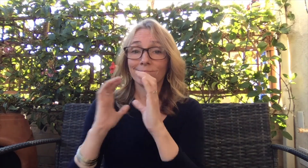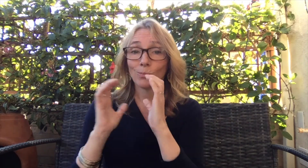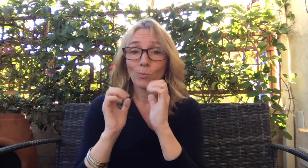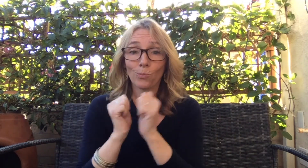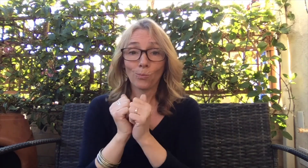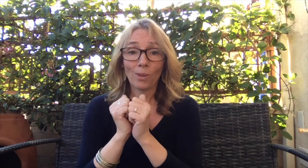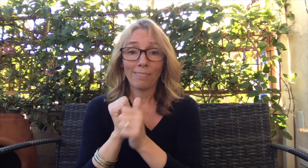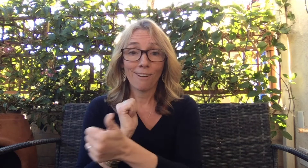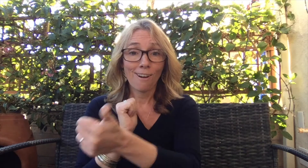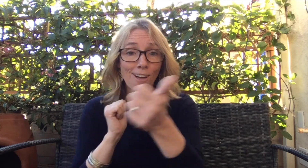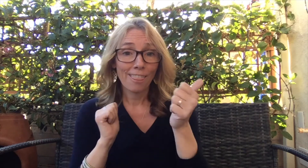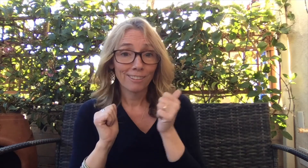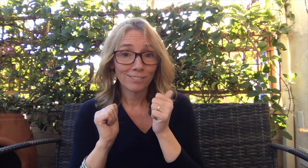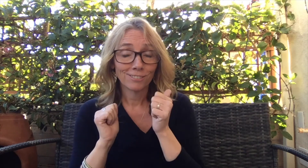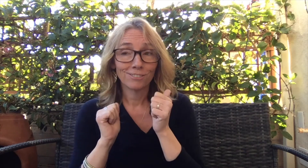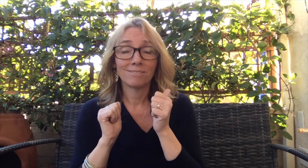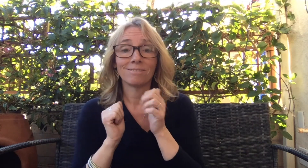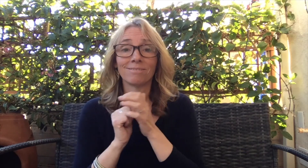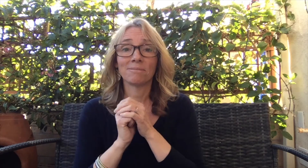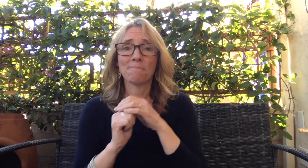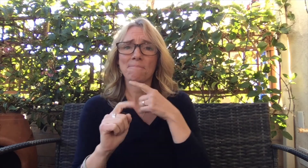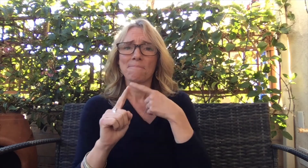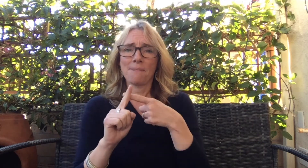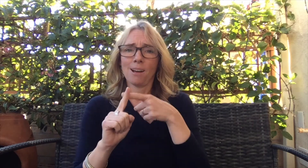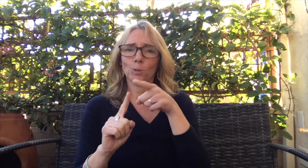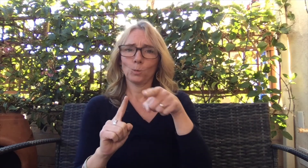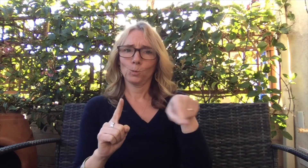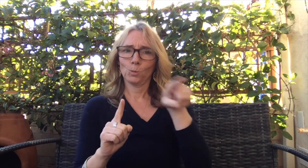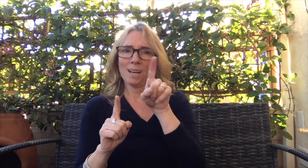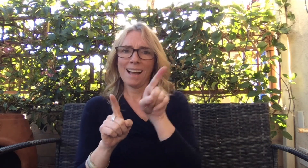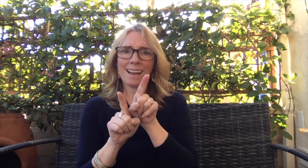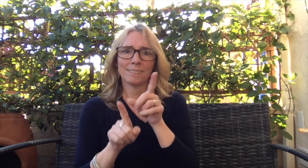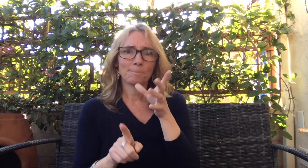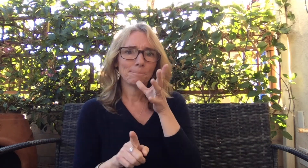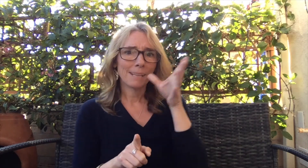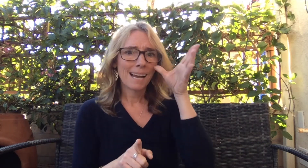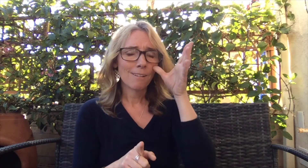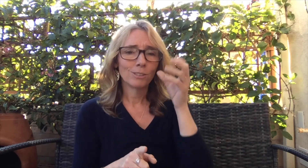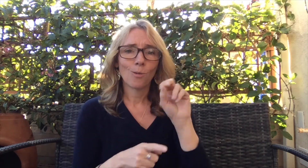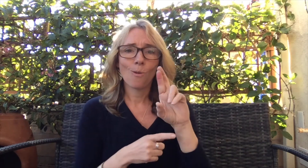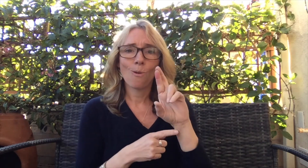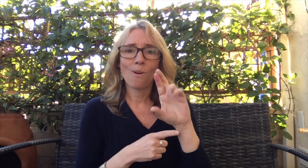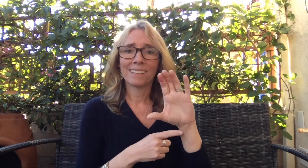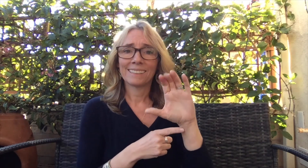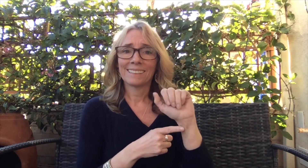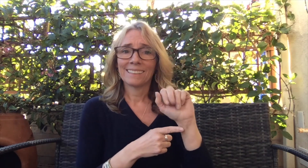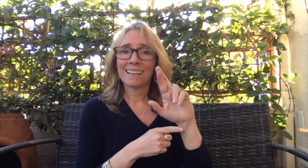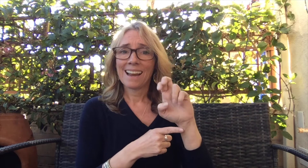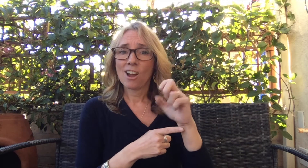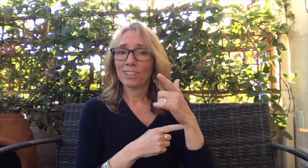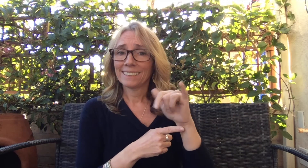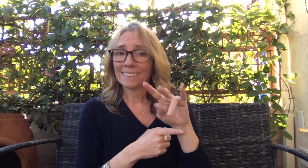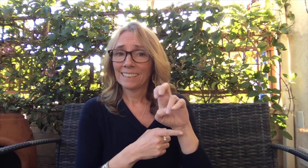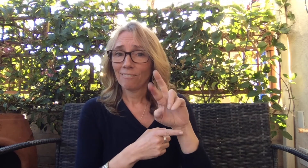How they are socializing and communicating with others, and as parents